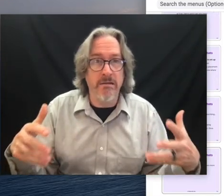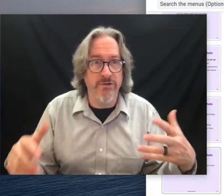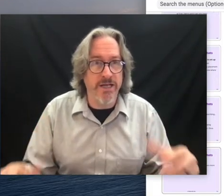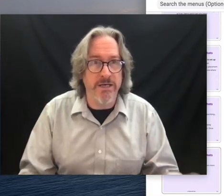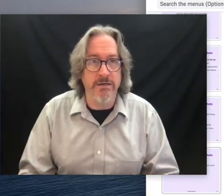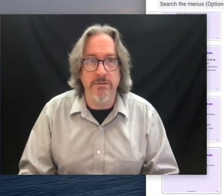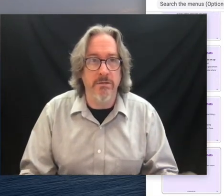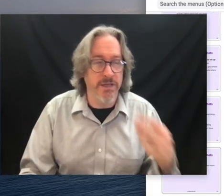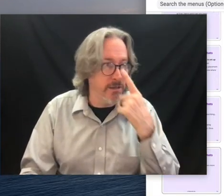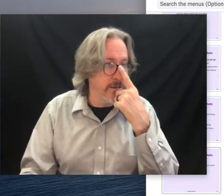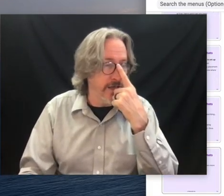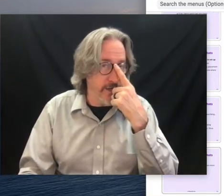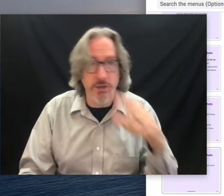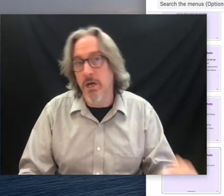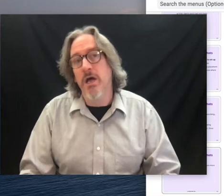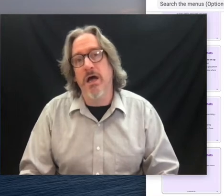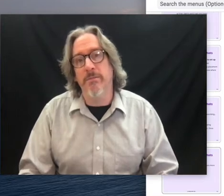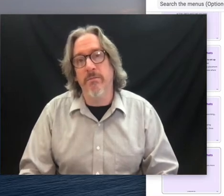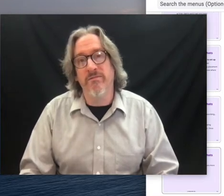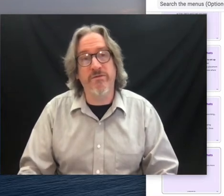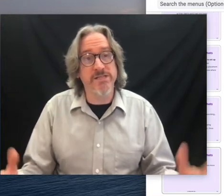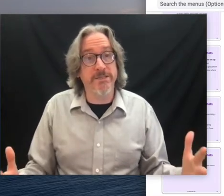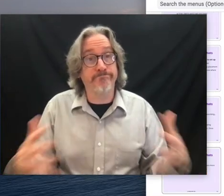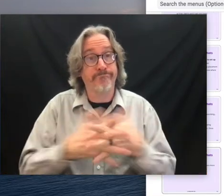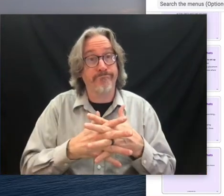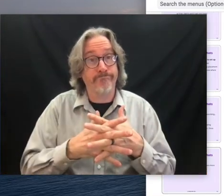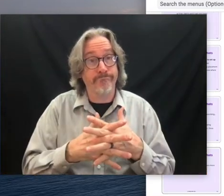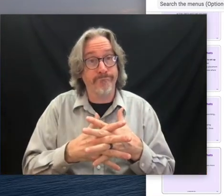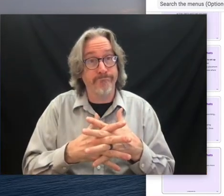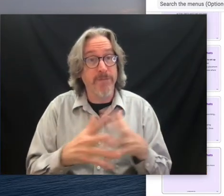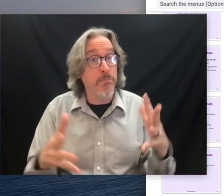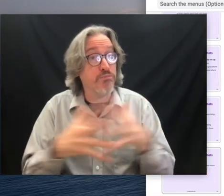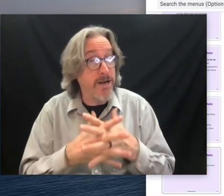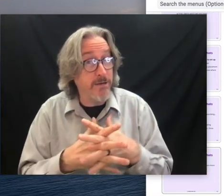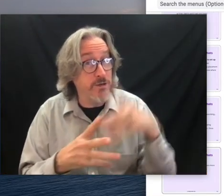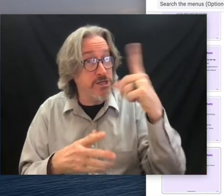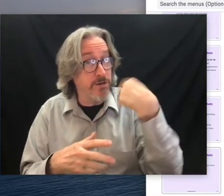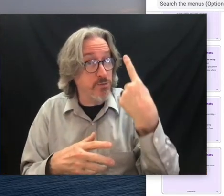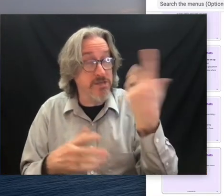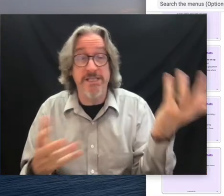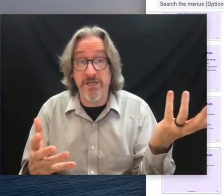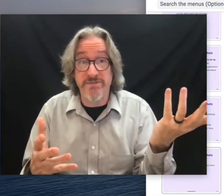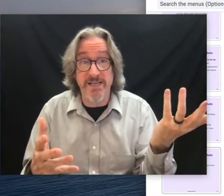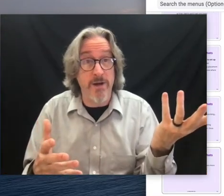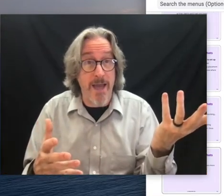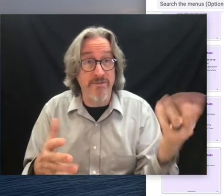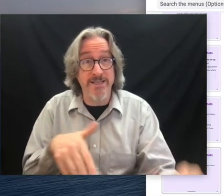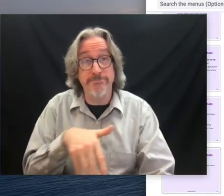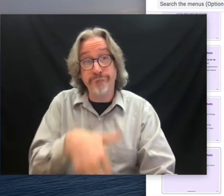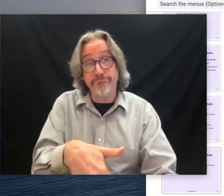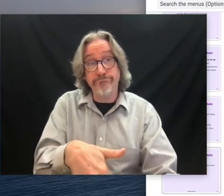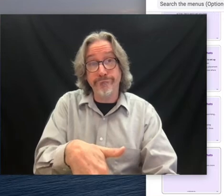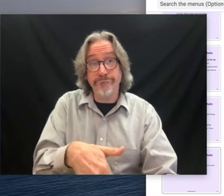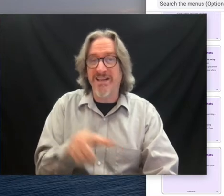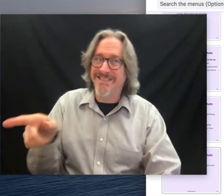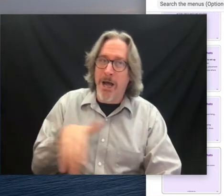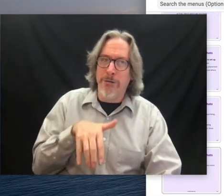zoftig, if you like Yiddish, versus pregnant, which is much more a serious face or a happy face.